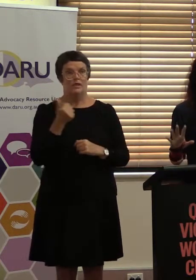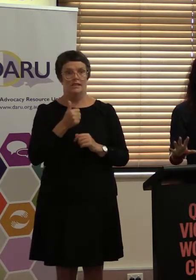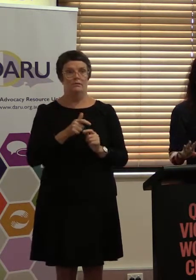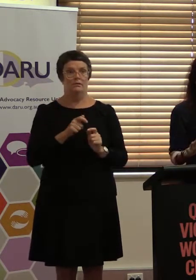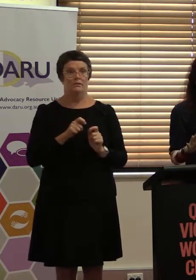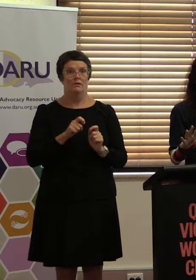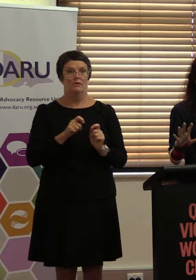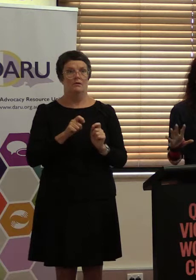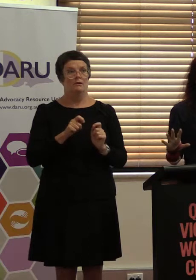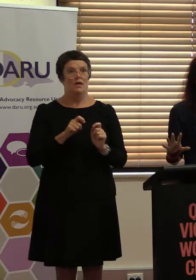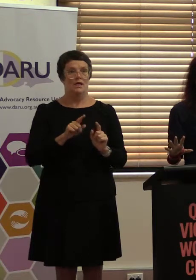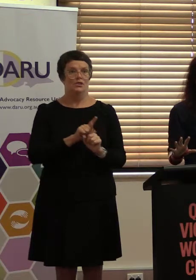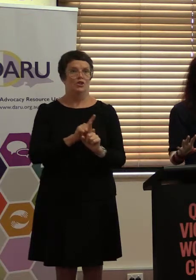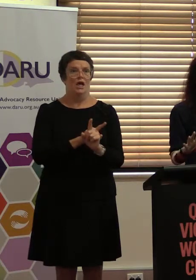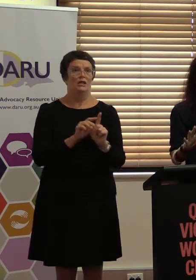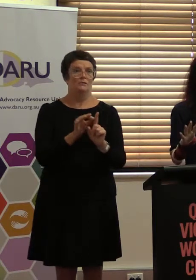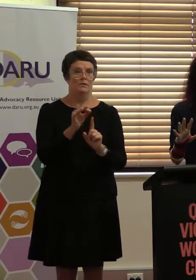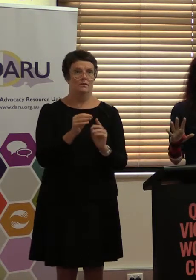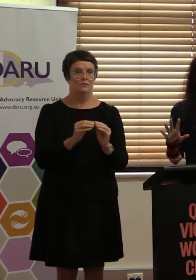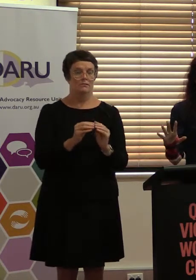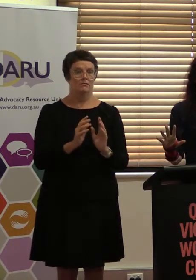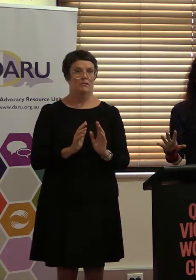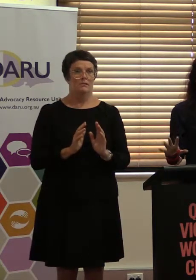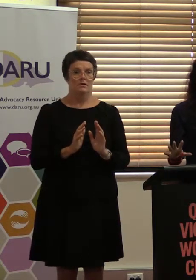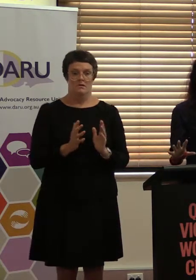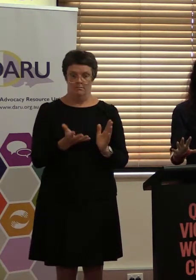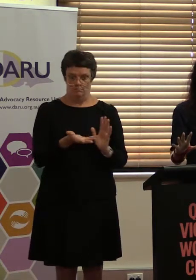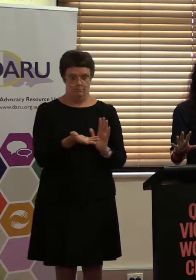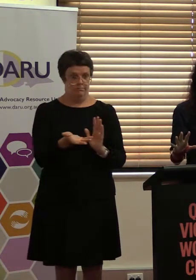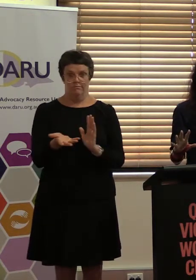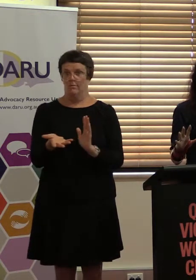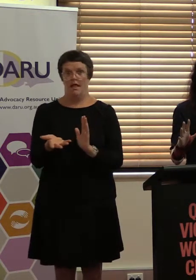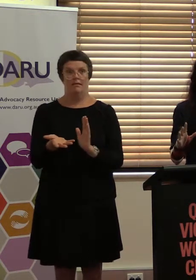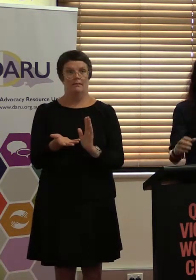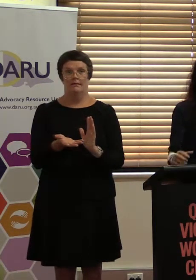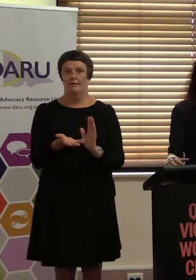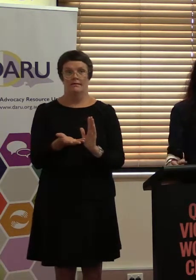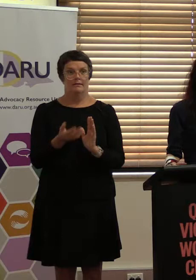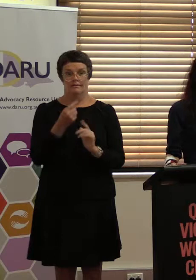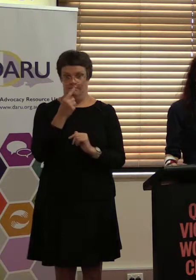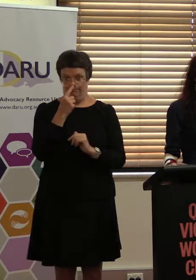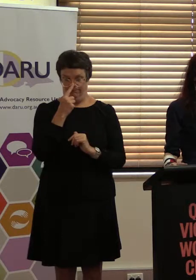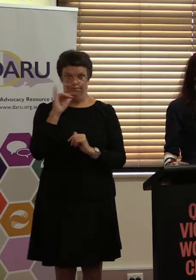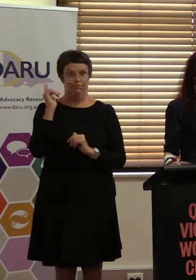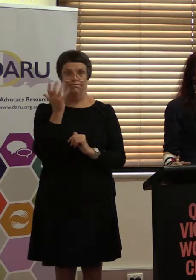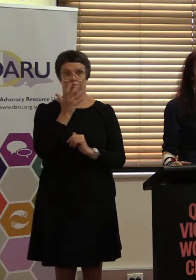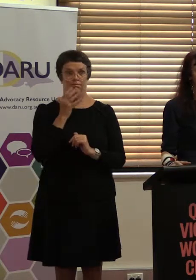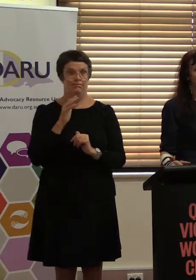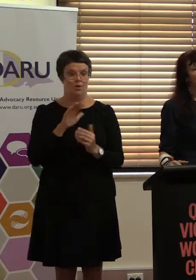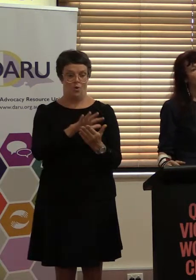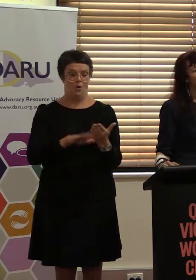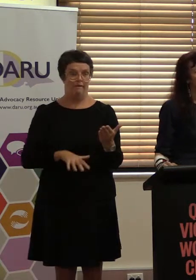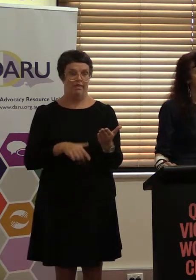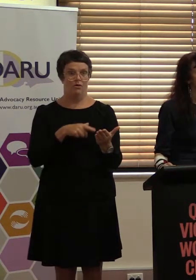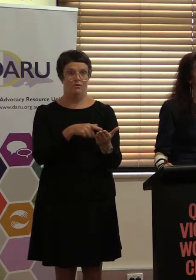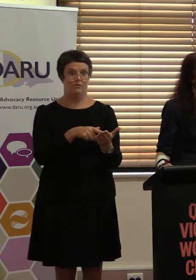with the cognitive disabilities that I was just talking about are doomed. You make a complaint saying Johnny needed speech therapy.